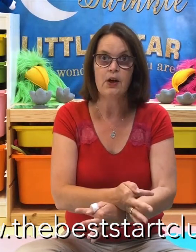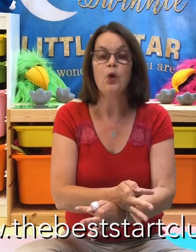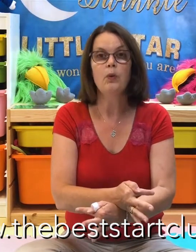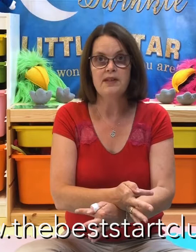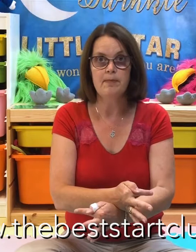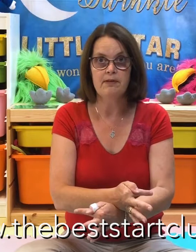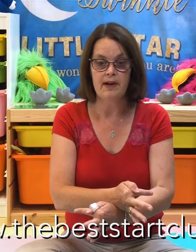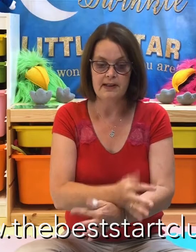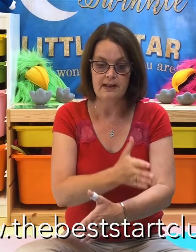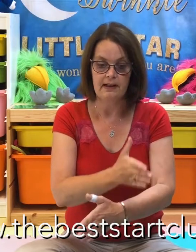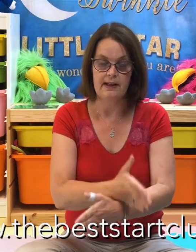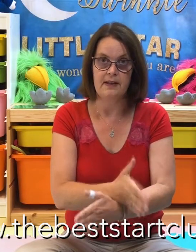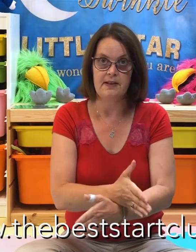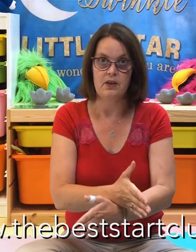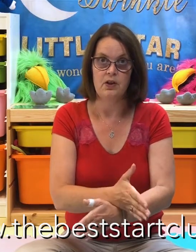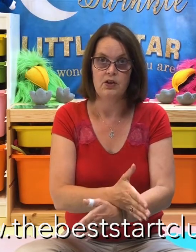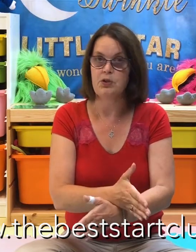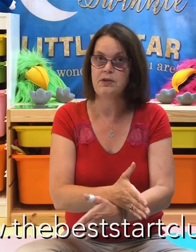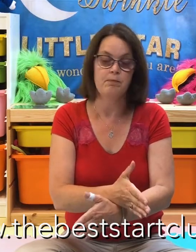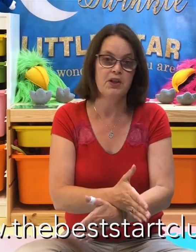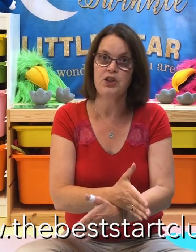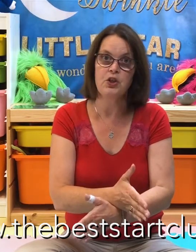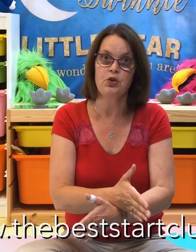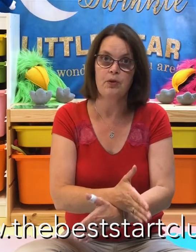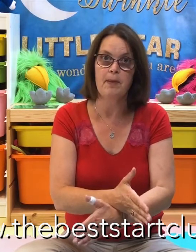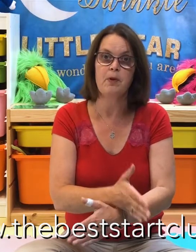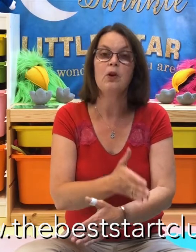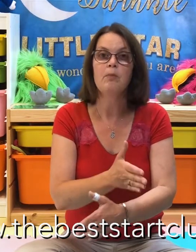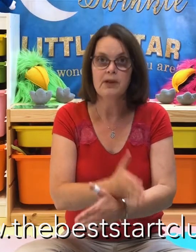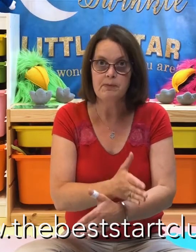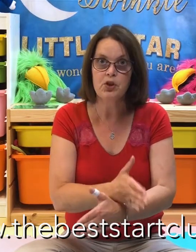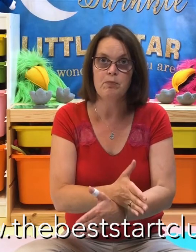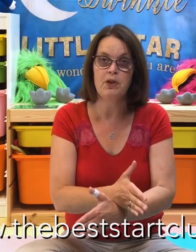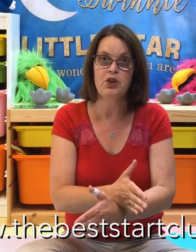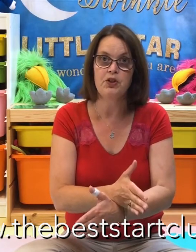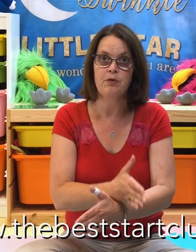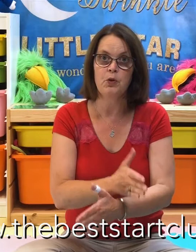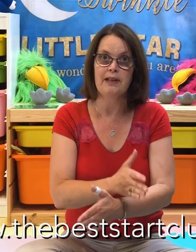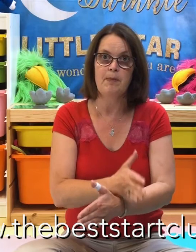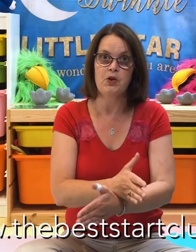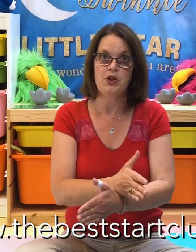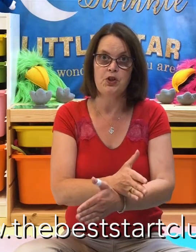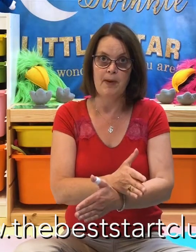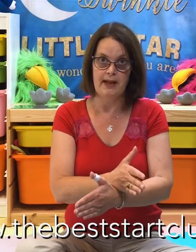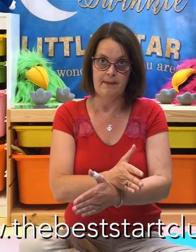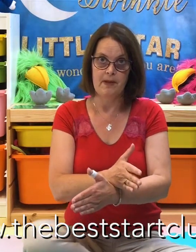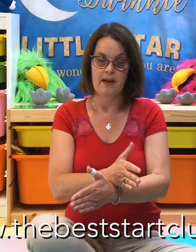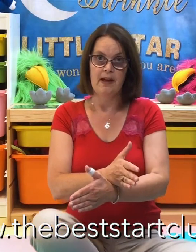We simplify it like this. Just much easier to remember, plus much easier for your little person to do back.